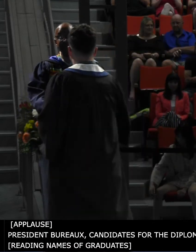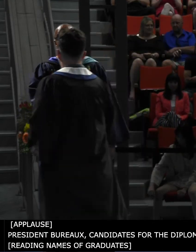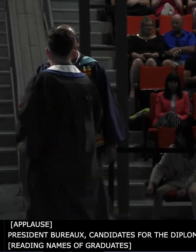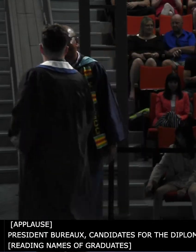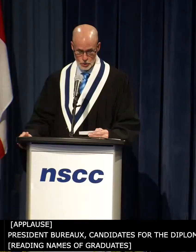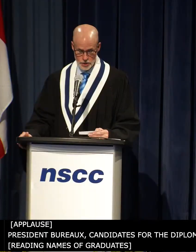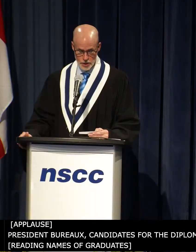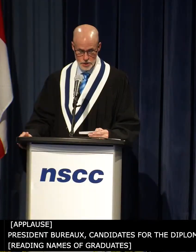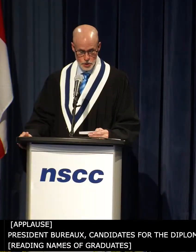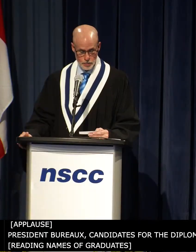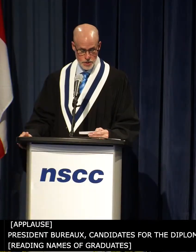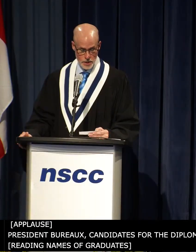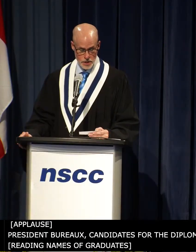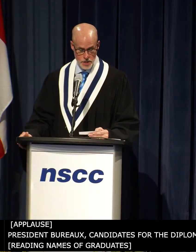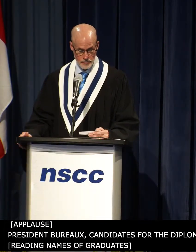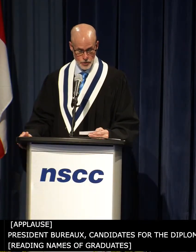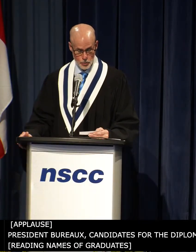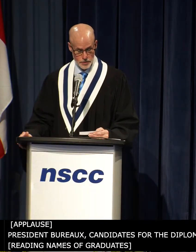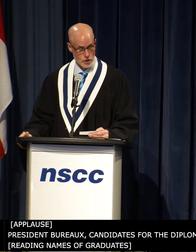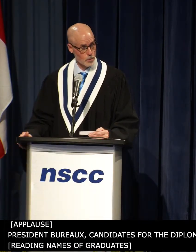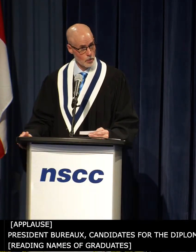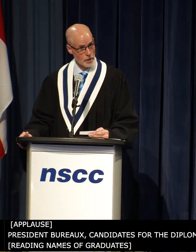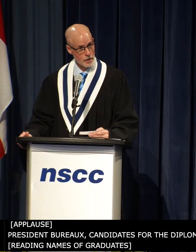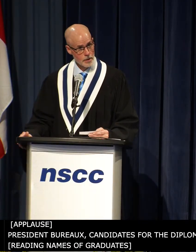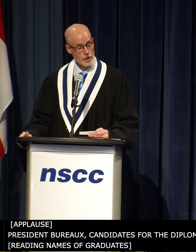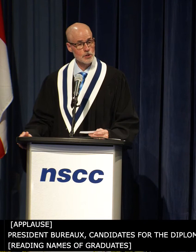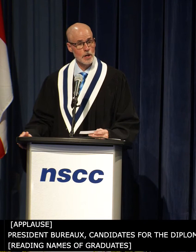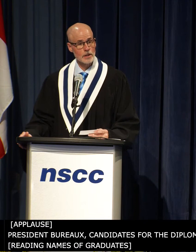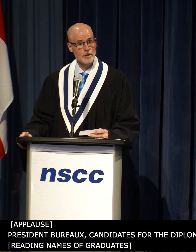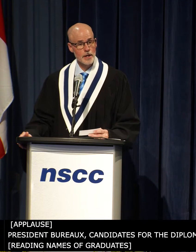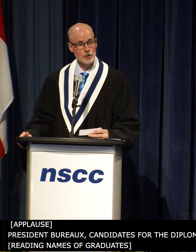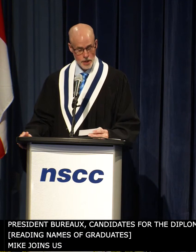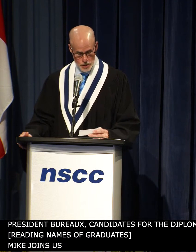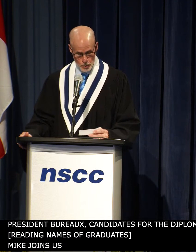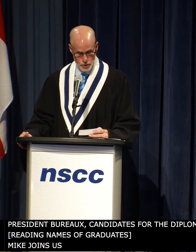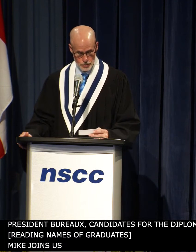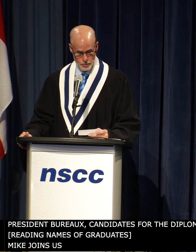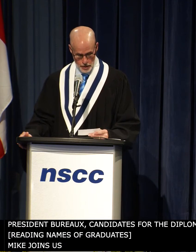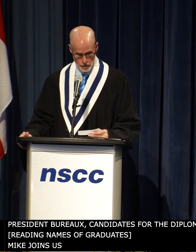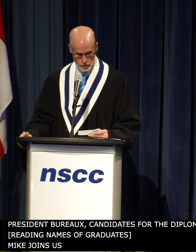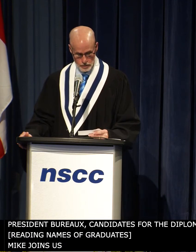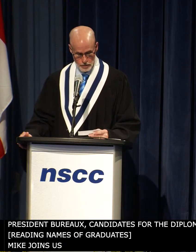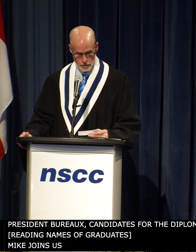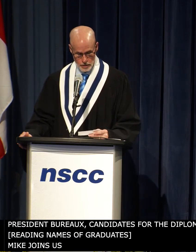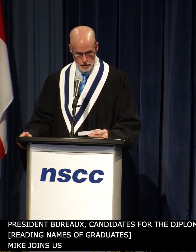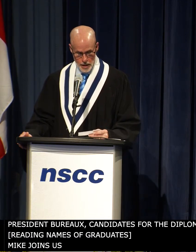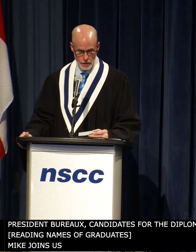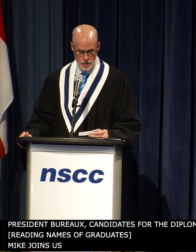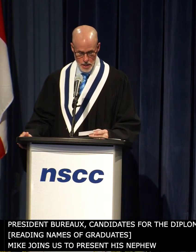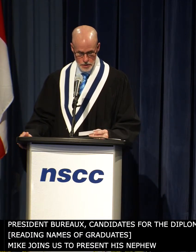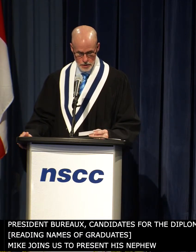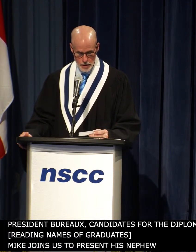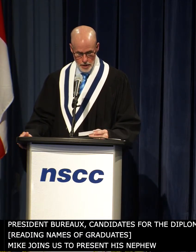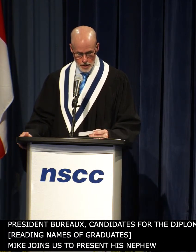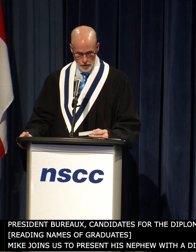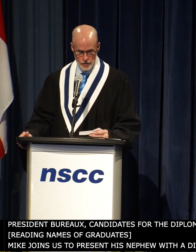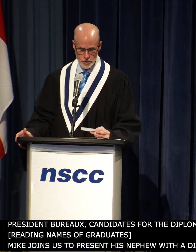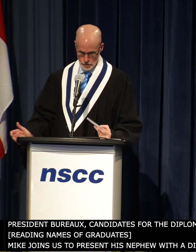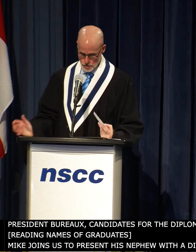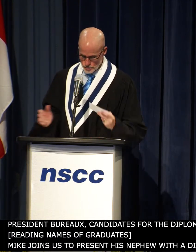Mike Rochester joins us to present his nephew with a diploma in truck and transport repair.